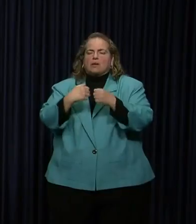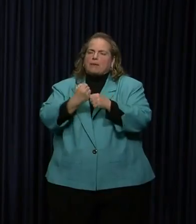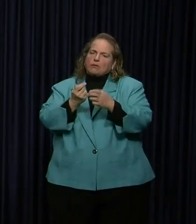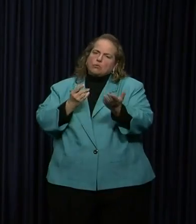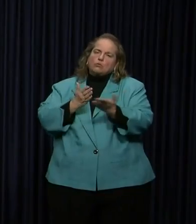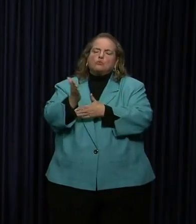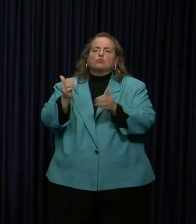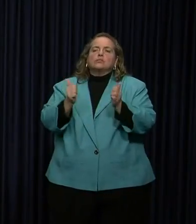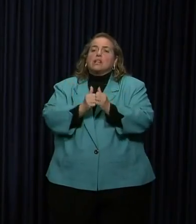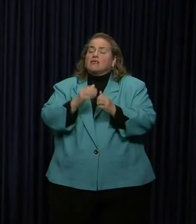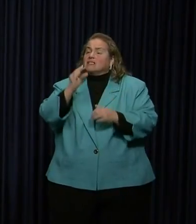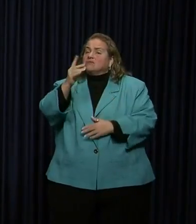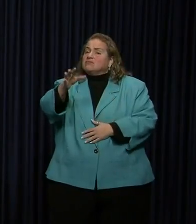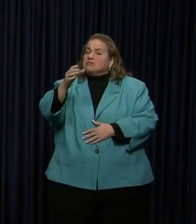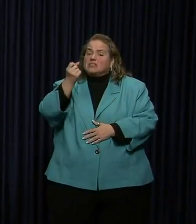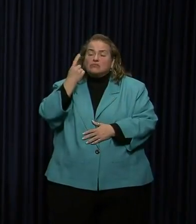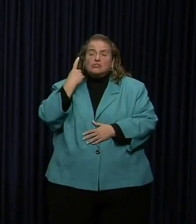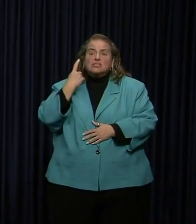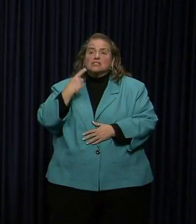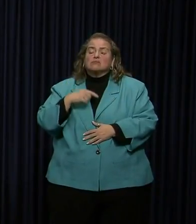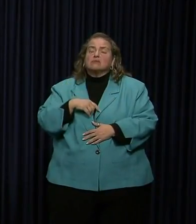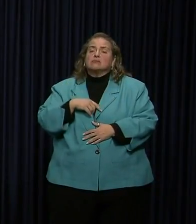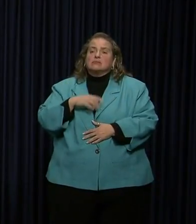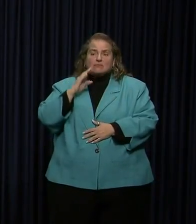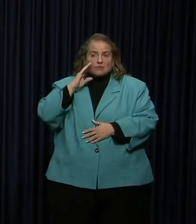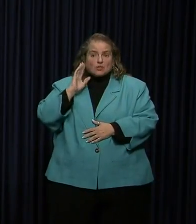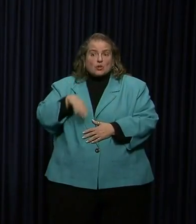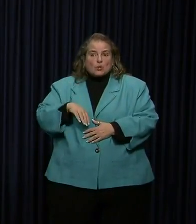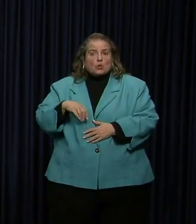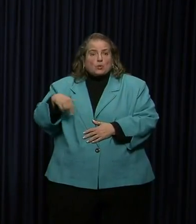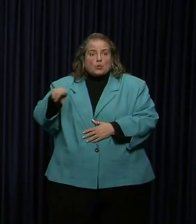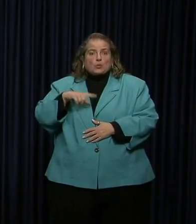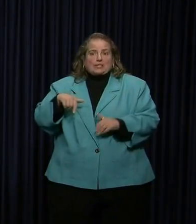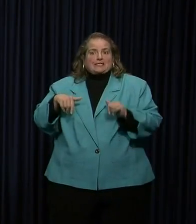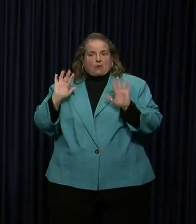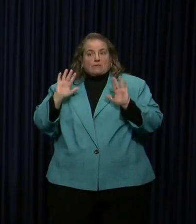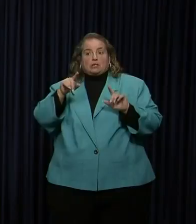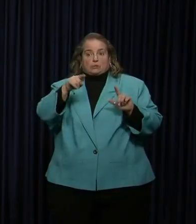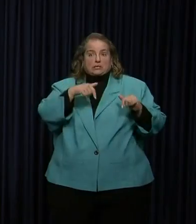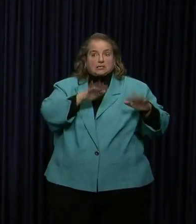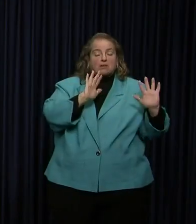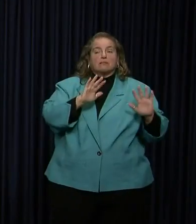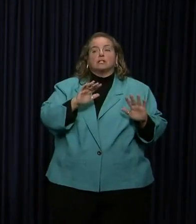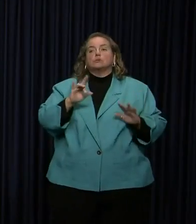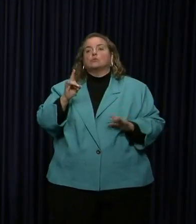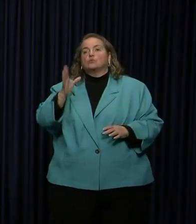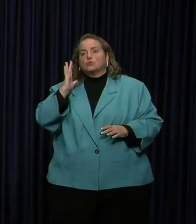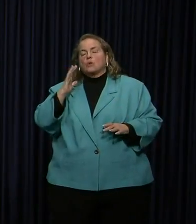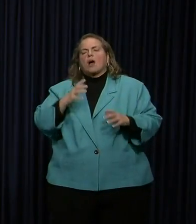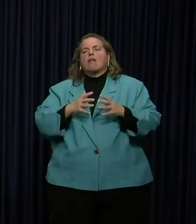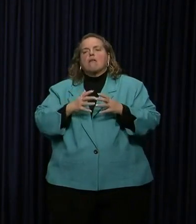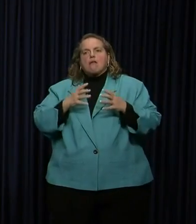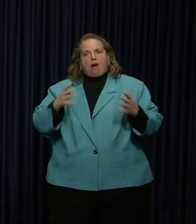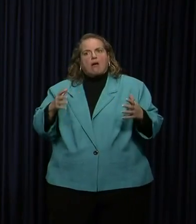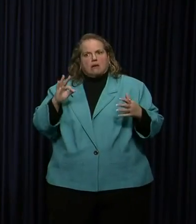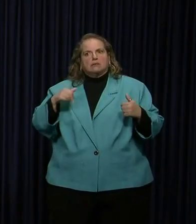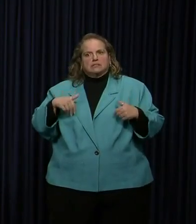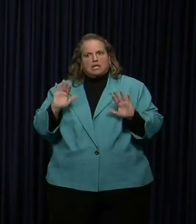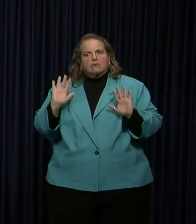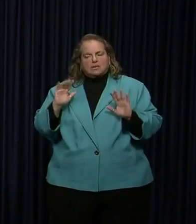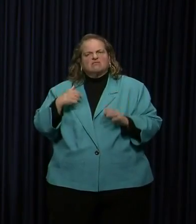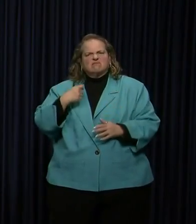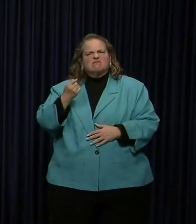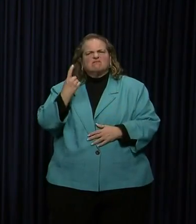understand that while it is taking a lot of sacrifice, and I understand it is taking a lot of